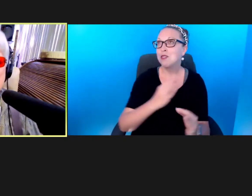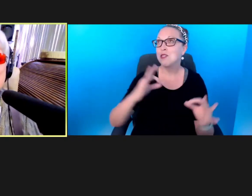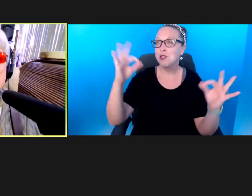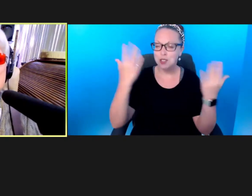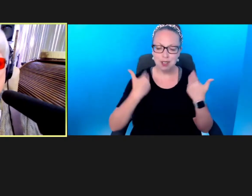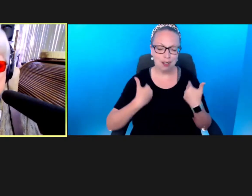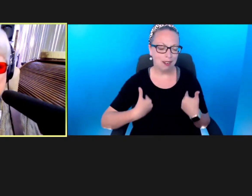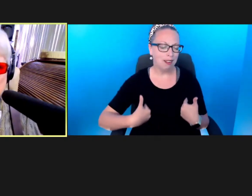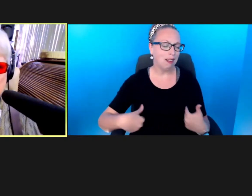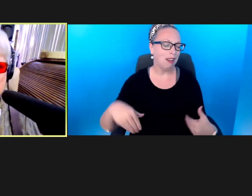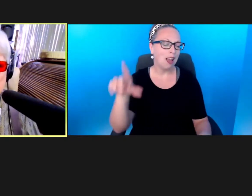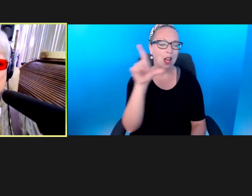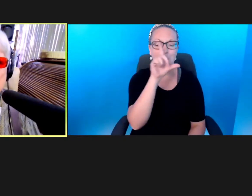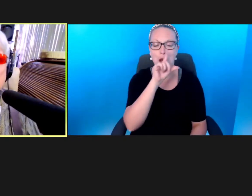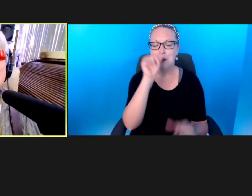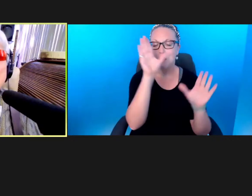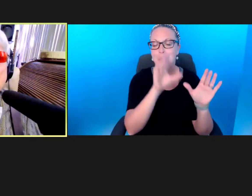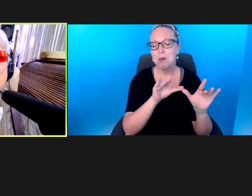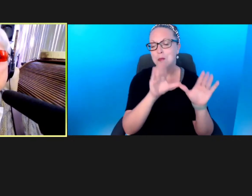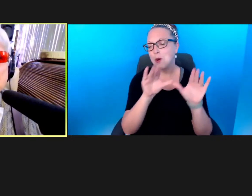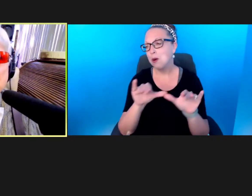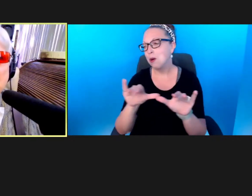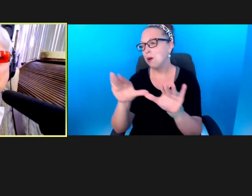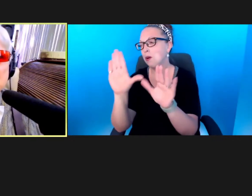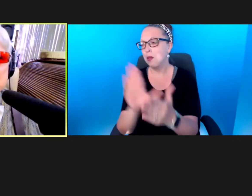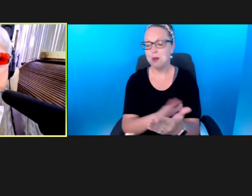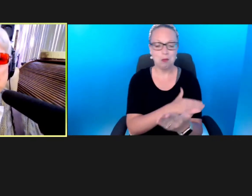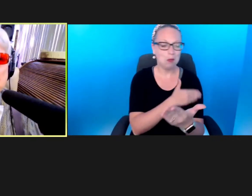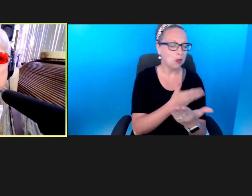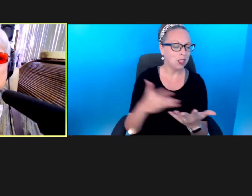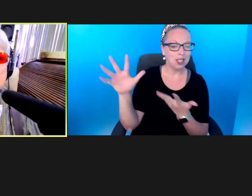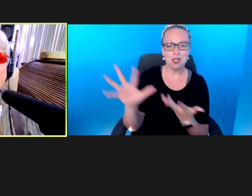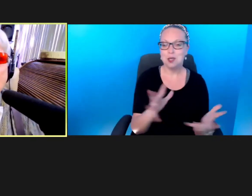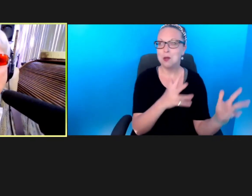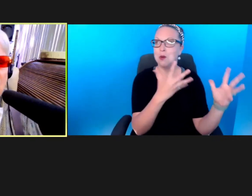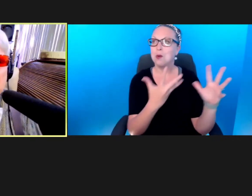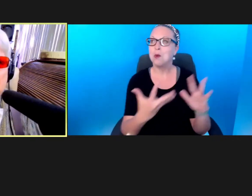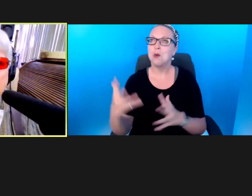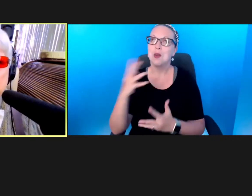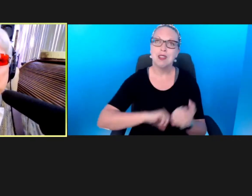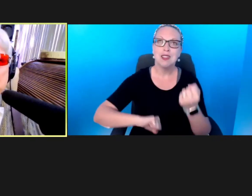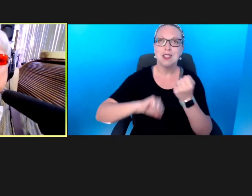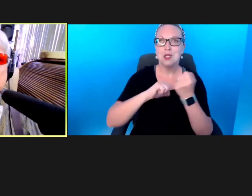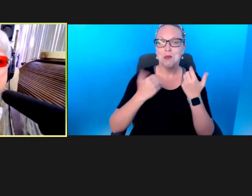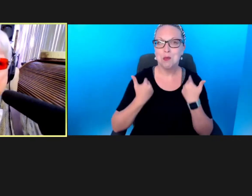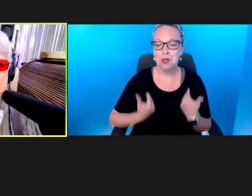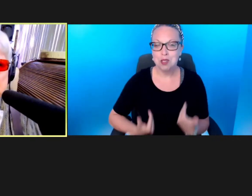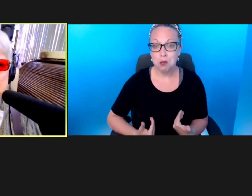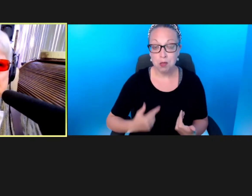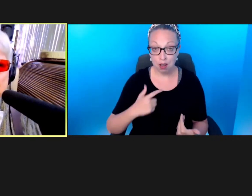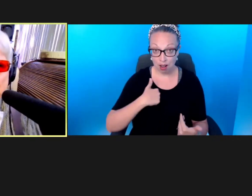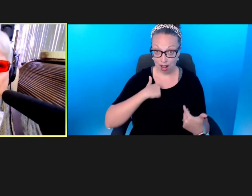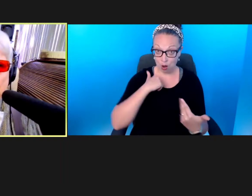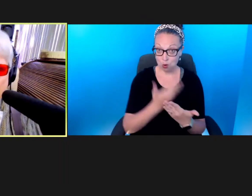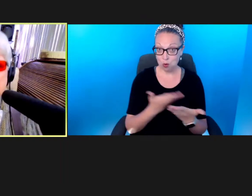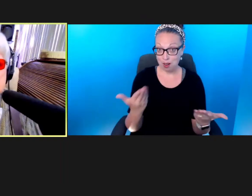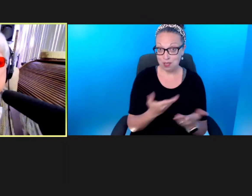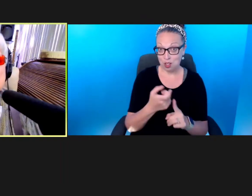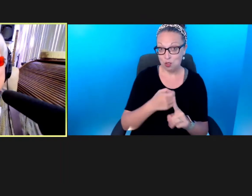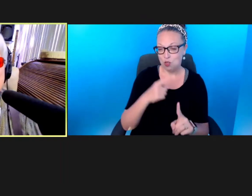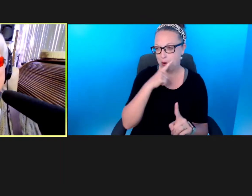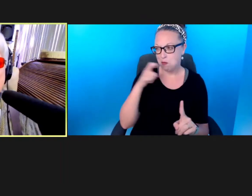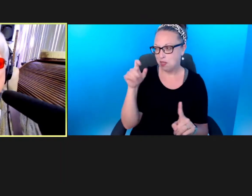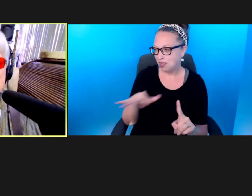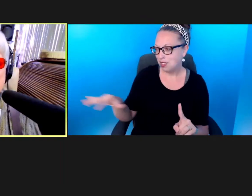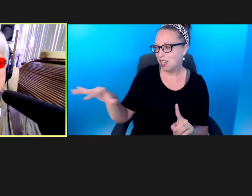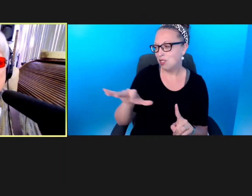bird. Music's the wind that carries me. I came here from the desert, and it's